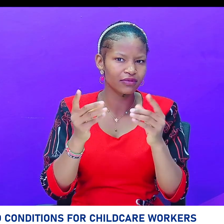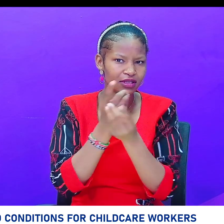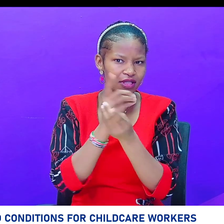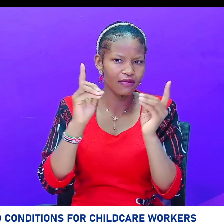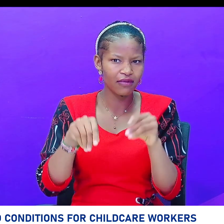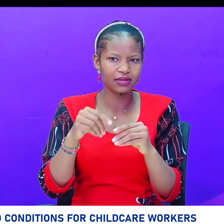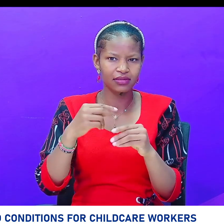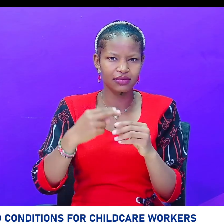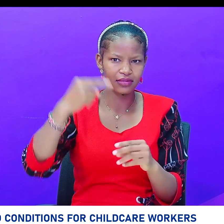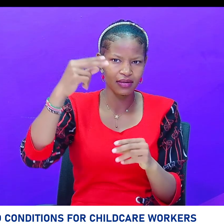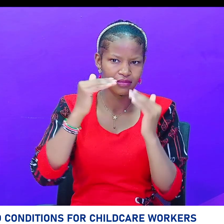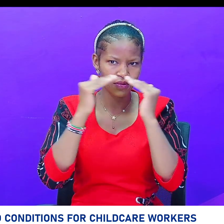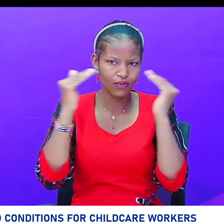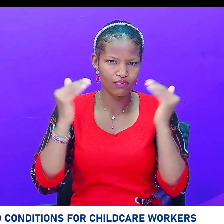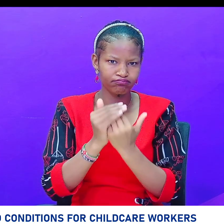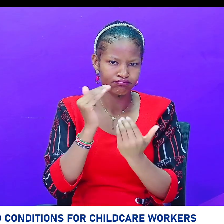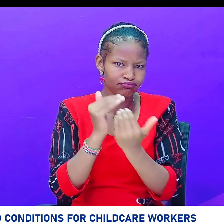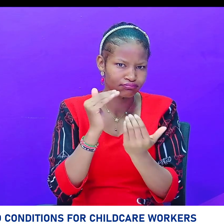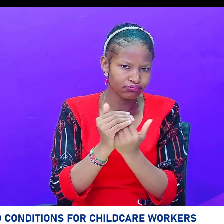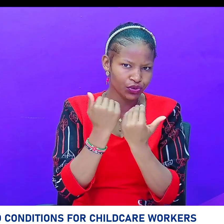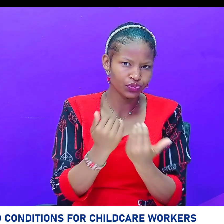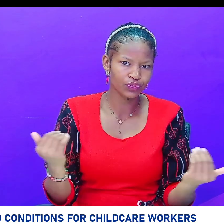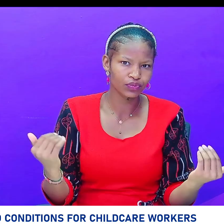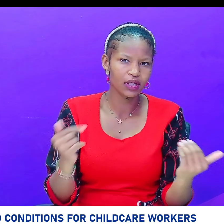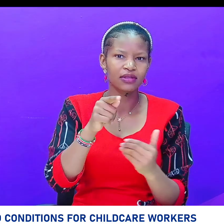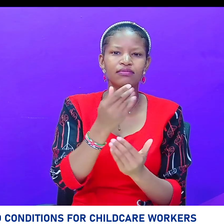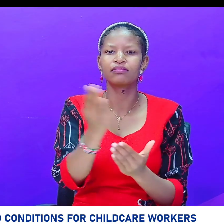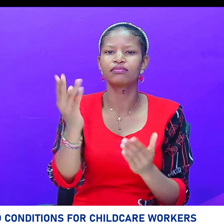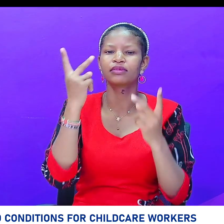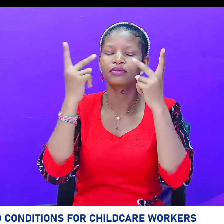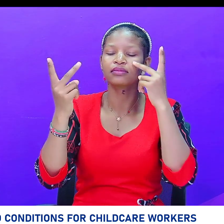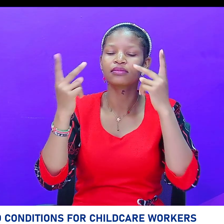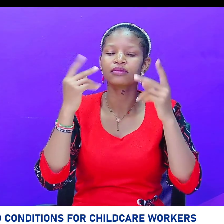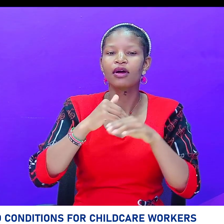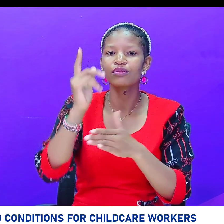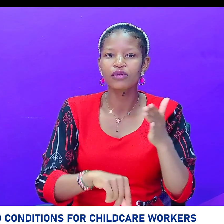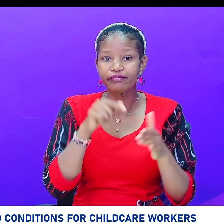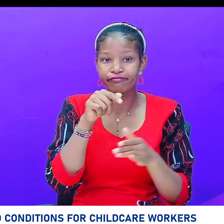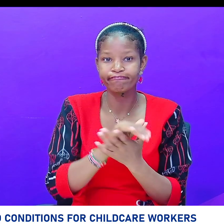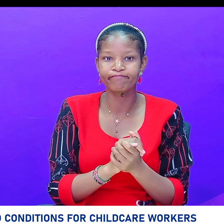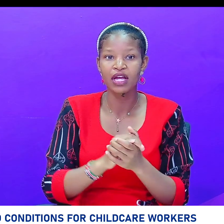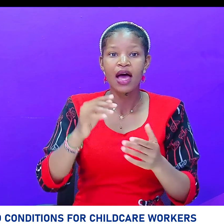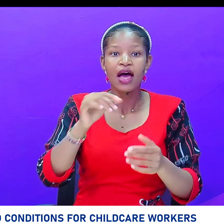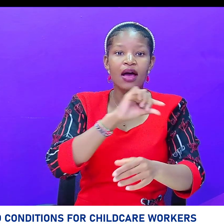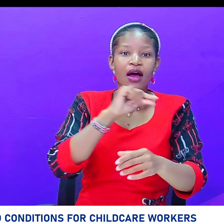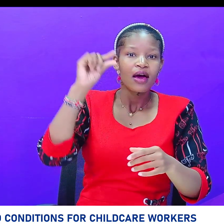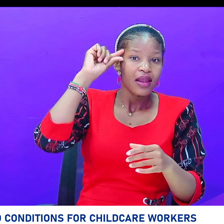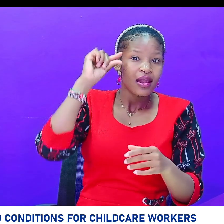caregivers to deliver high-quality care to the children that they look after. A multi-stakeholder